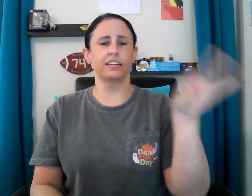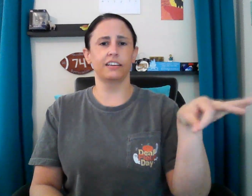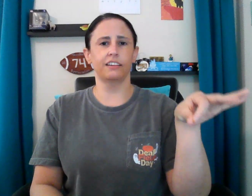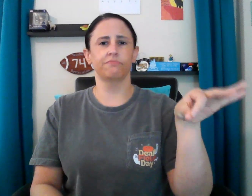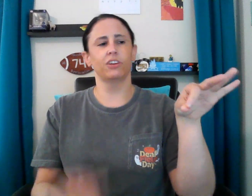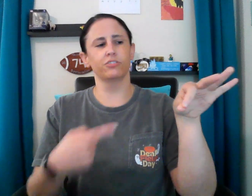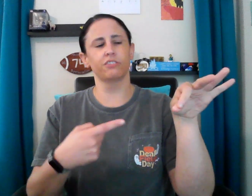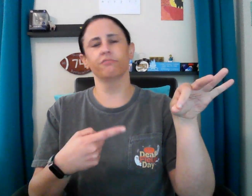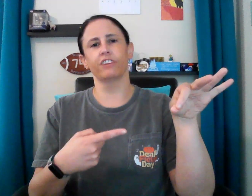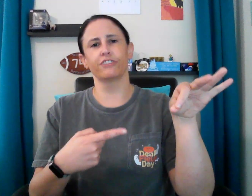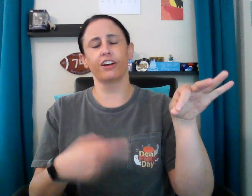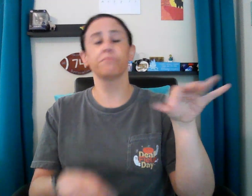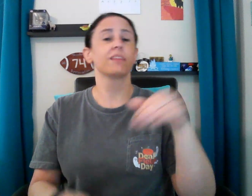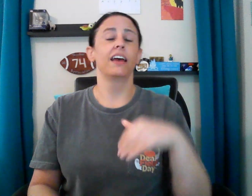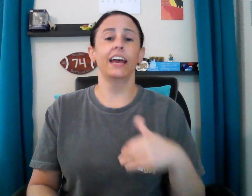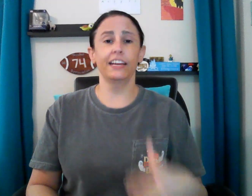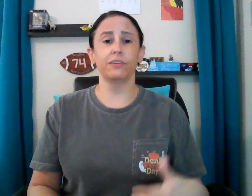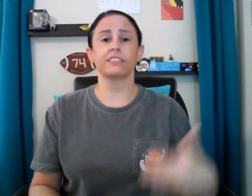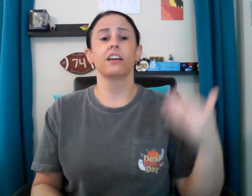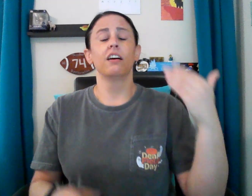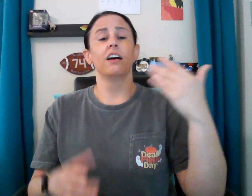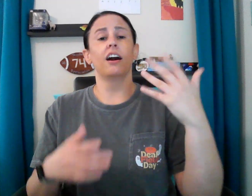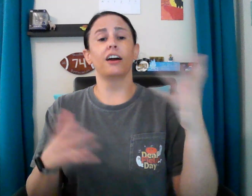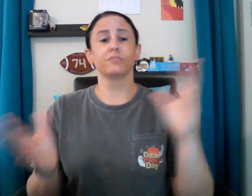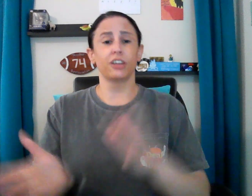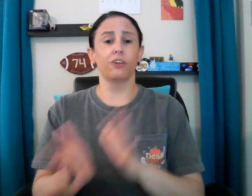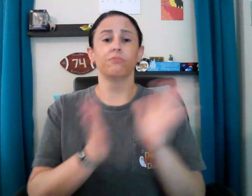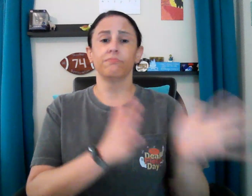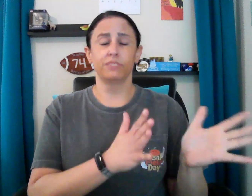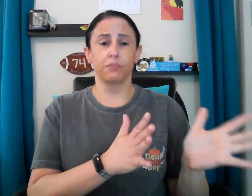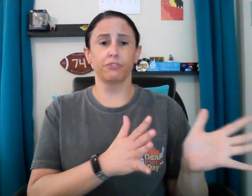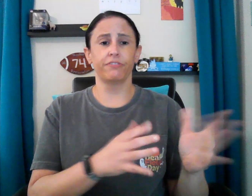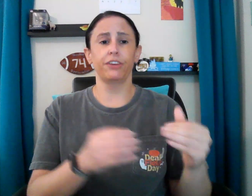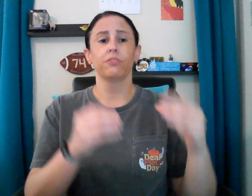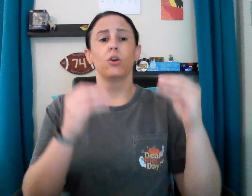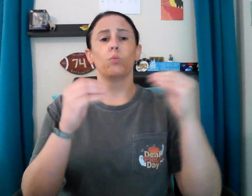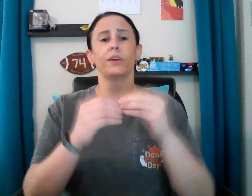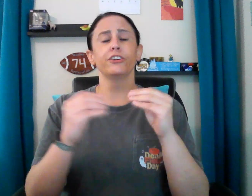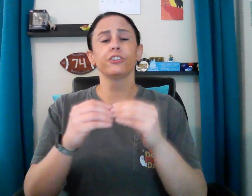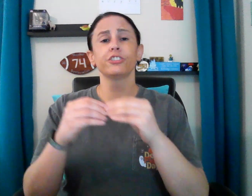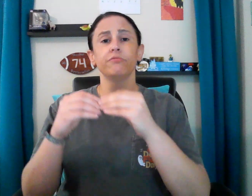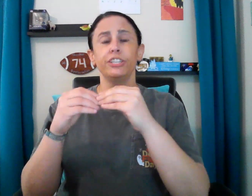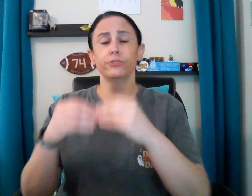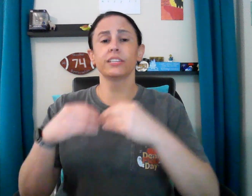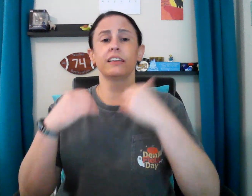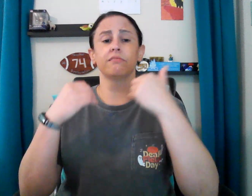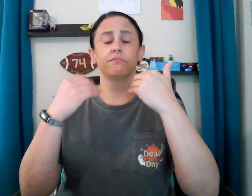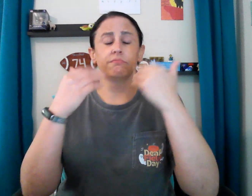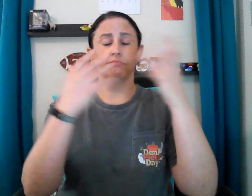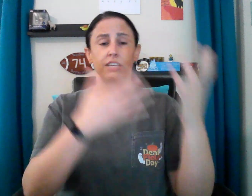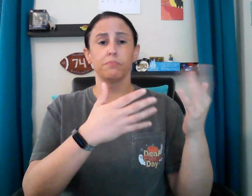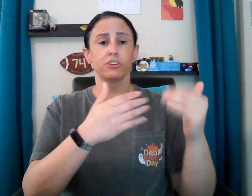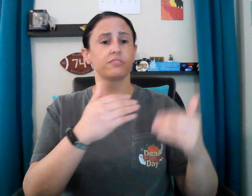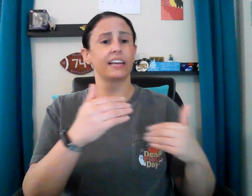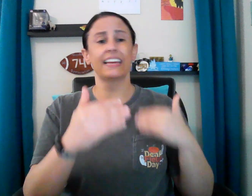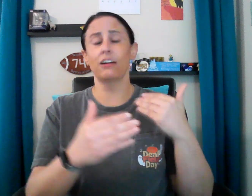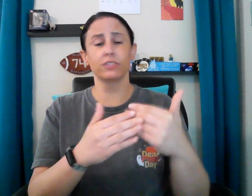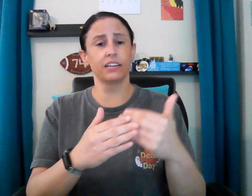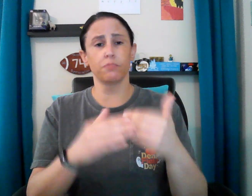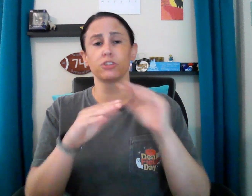99. Also French fry. Anyways, so number review. When you're using numbers like counting numbers,